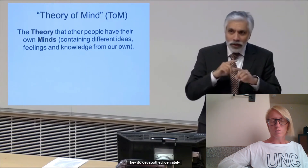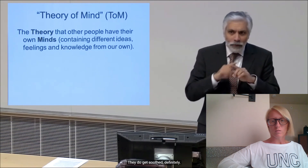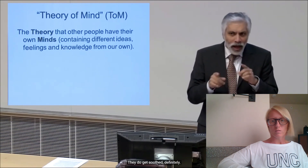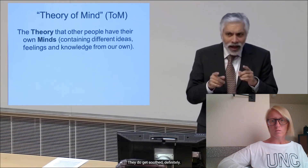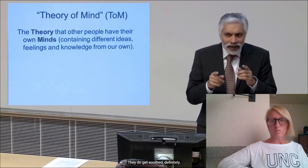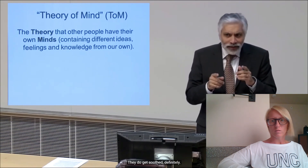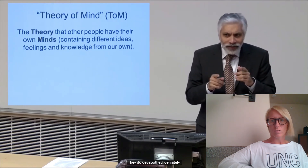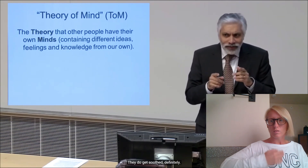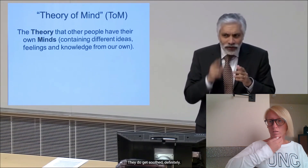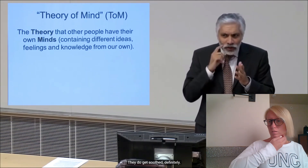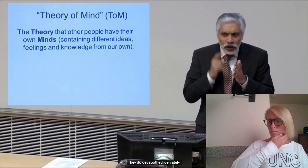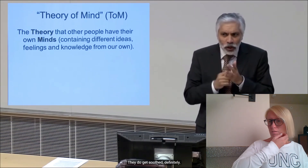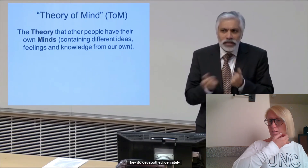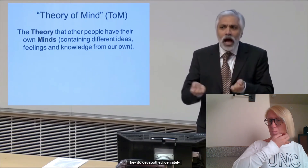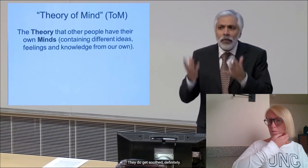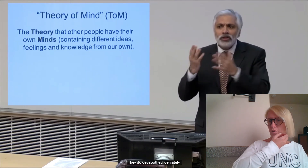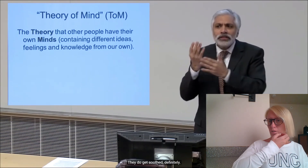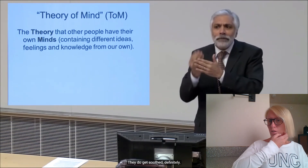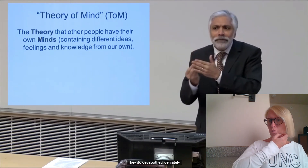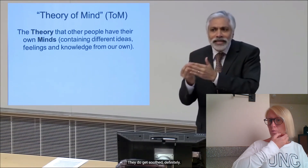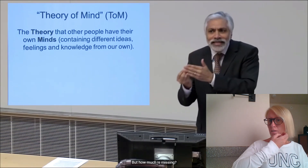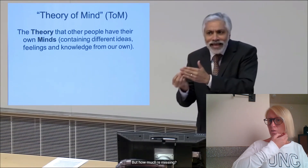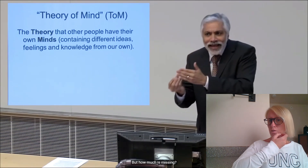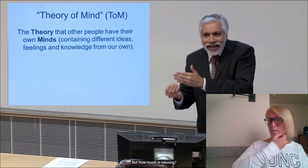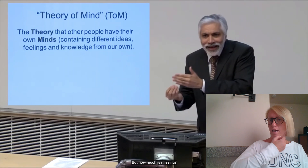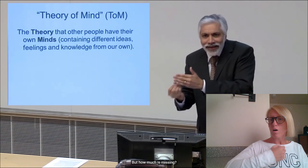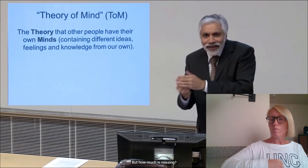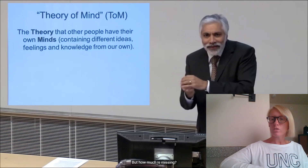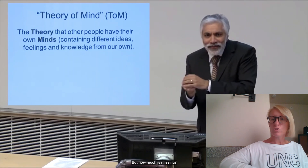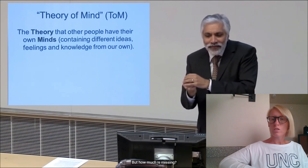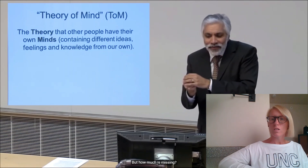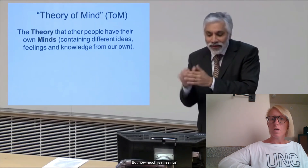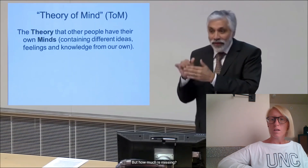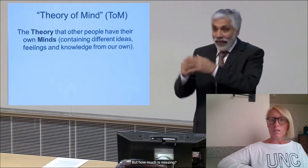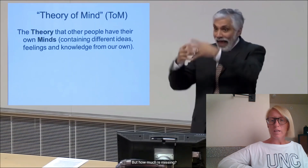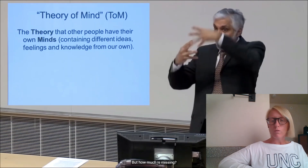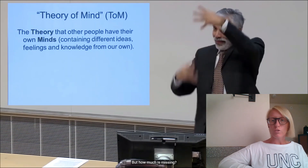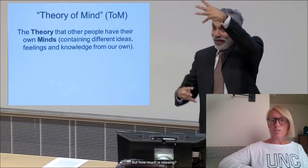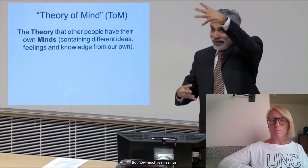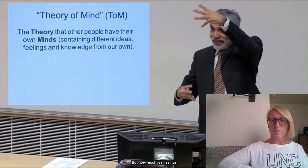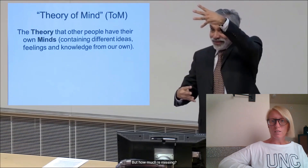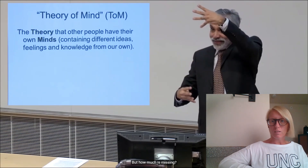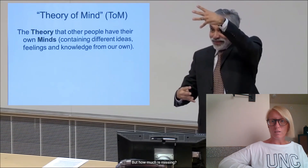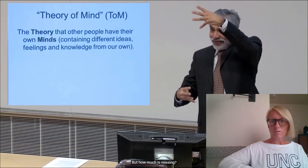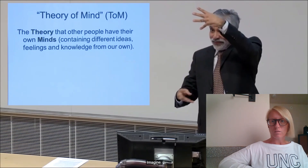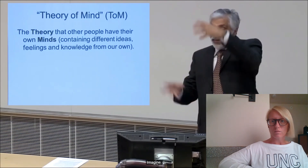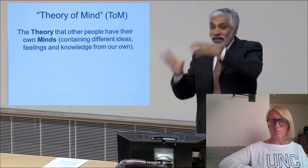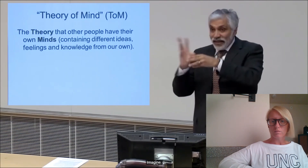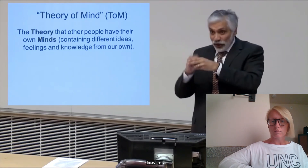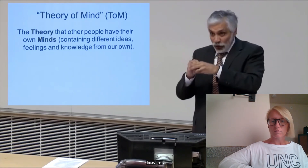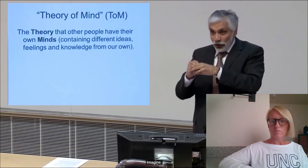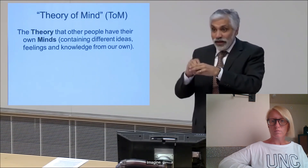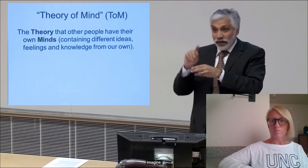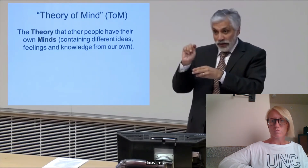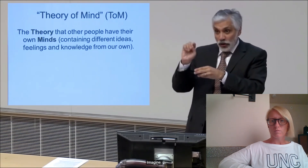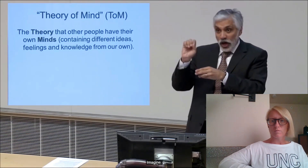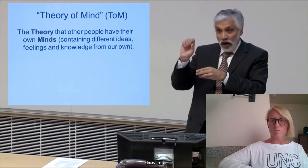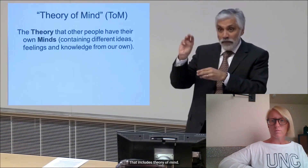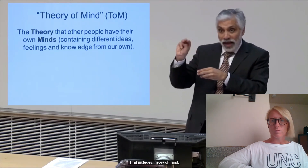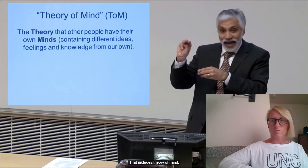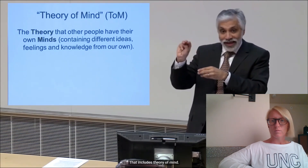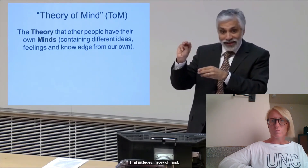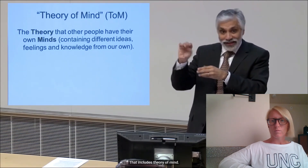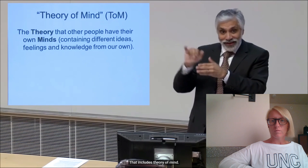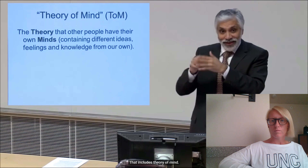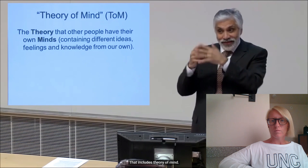soothed, definitely. They may be very hurt, but they know But how much is missing? language is missing. Imagine.